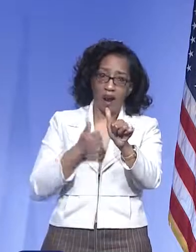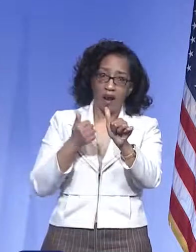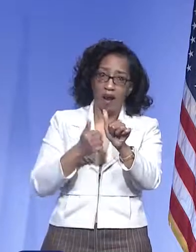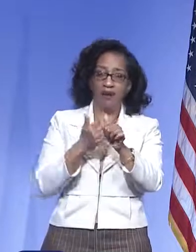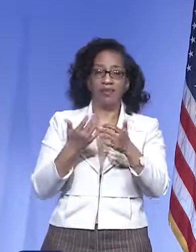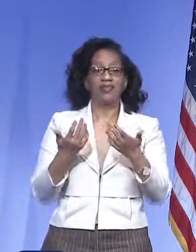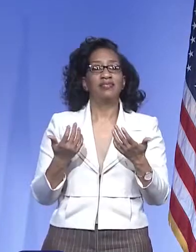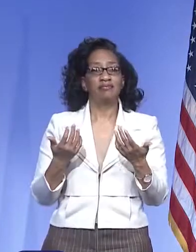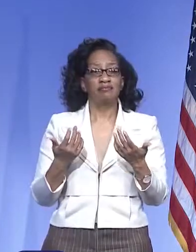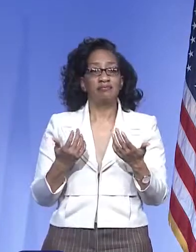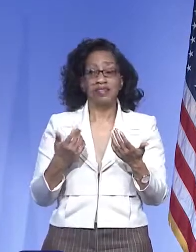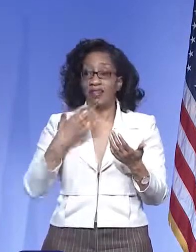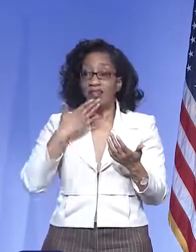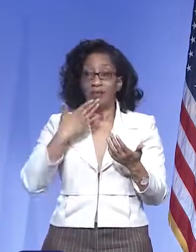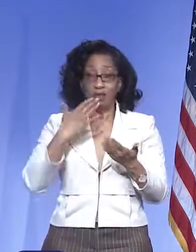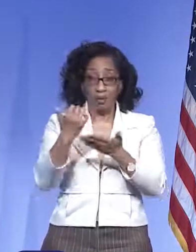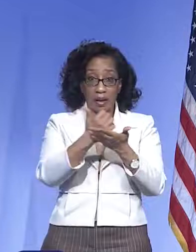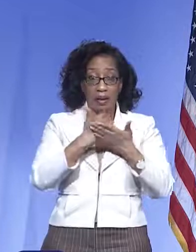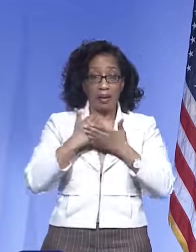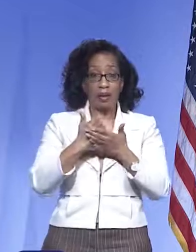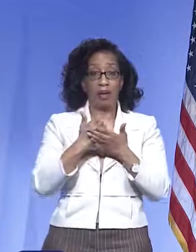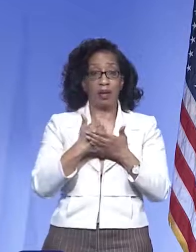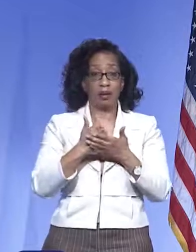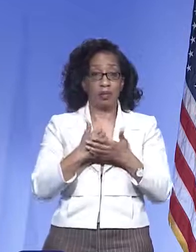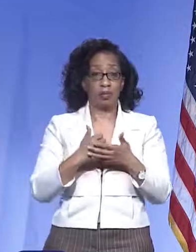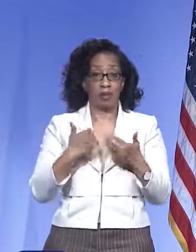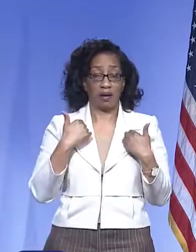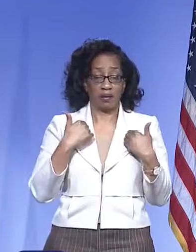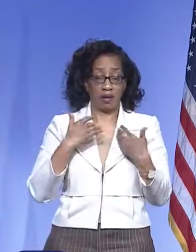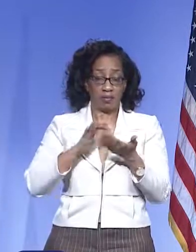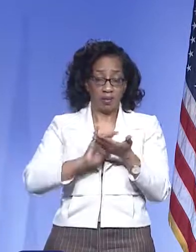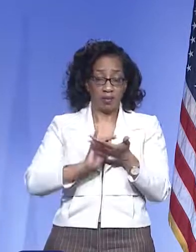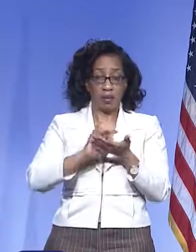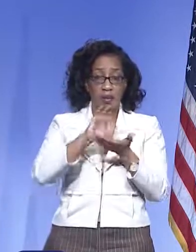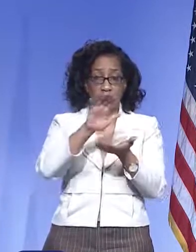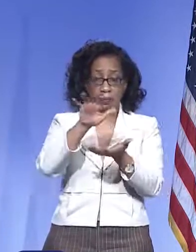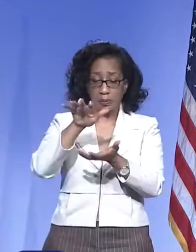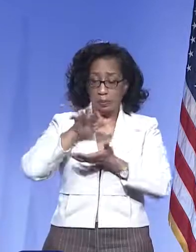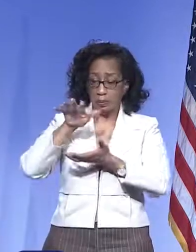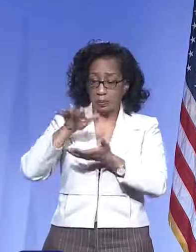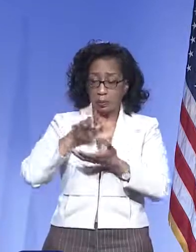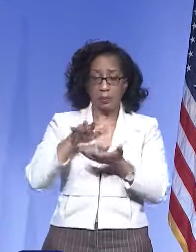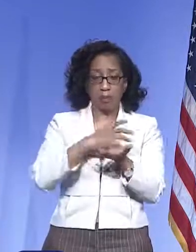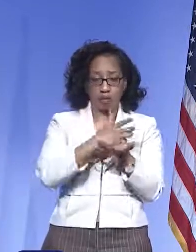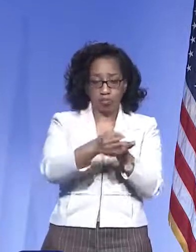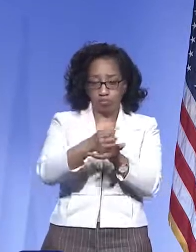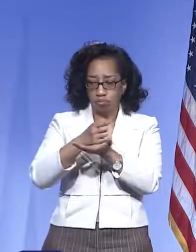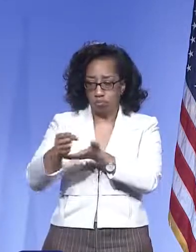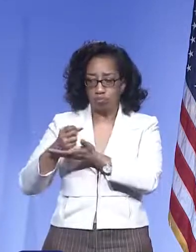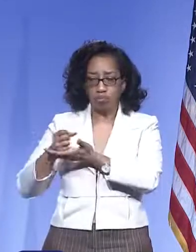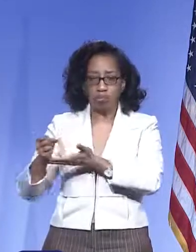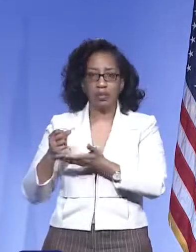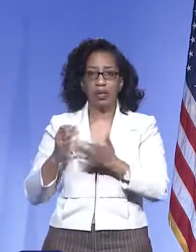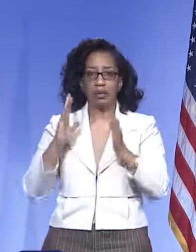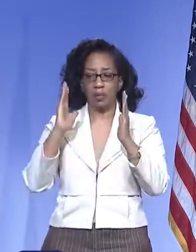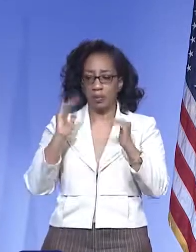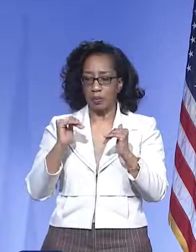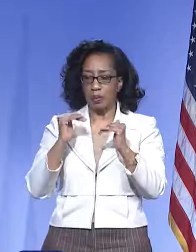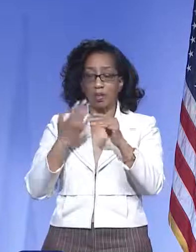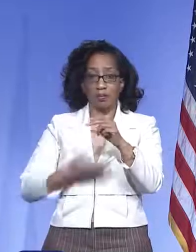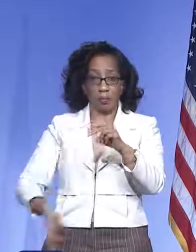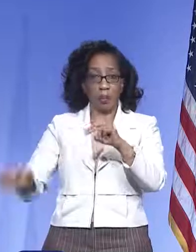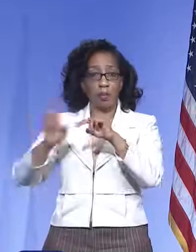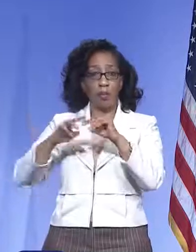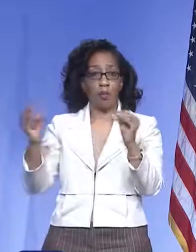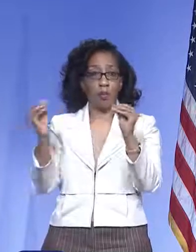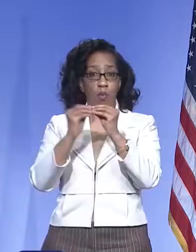the supply that we have in the public domain, to be ready to receive more that following week with a significant uptick in volume so that we can